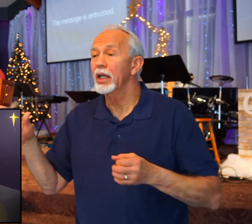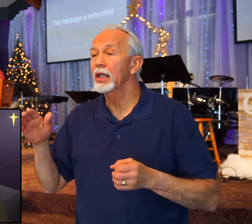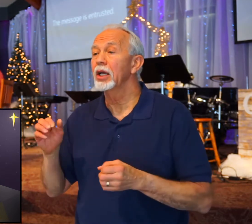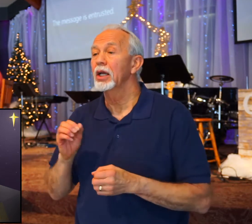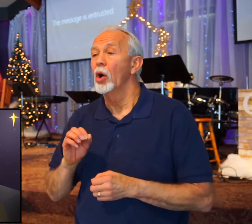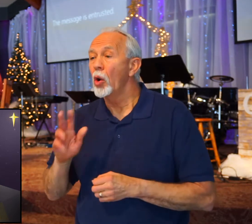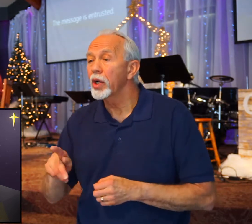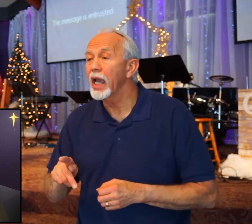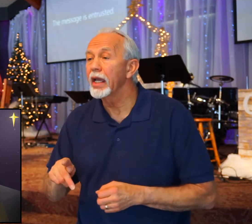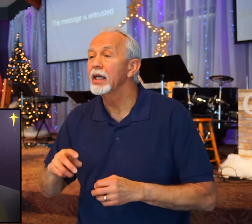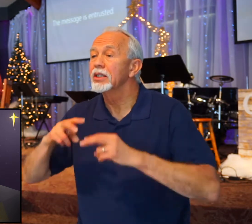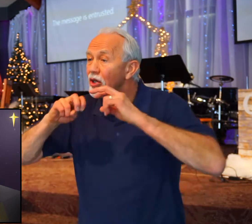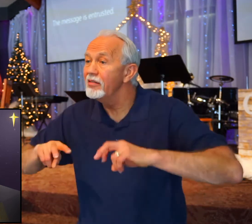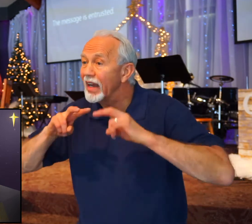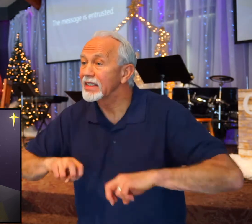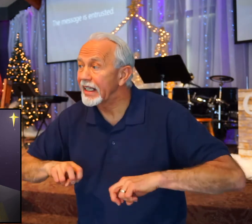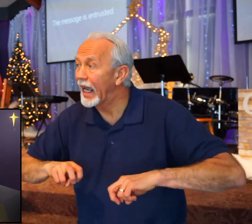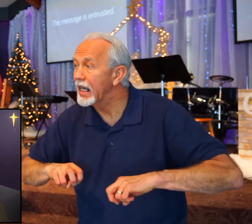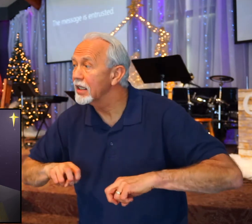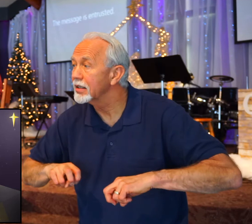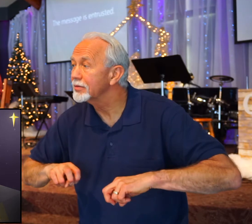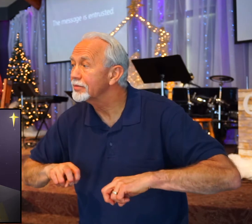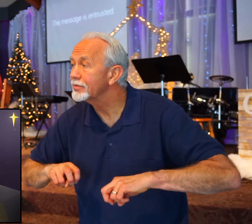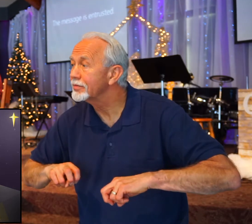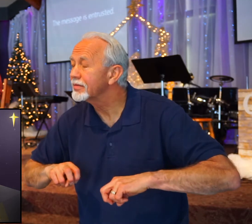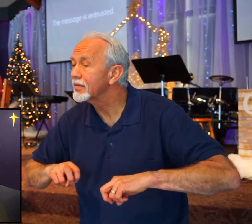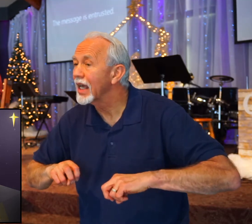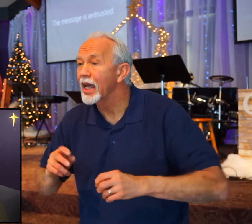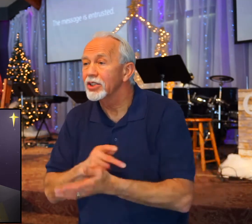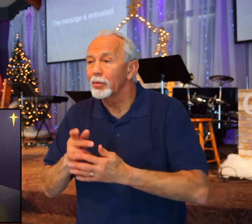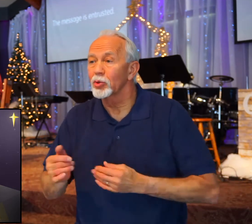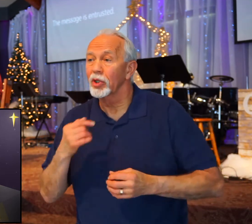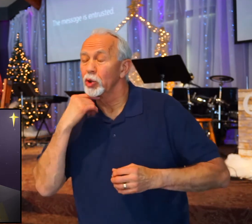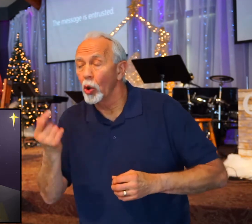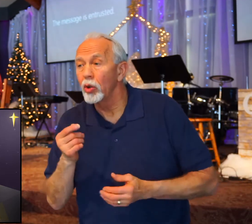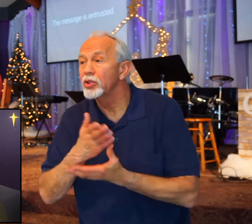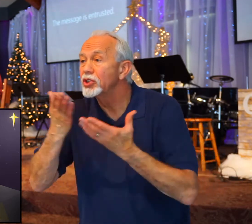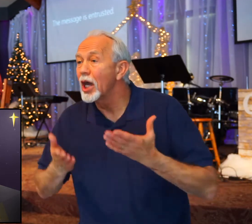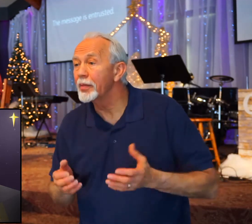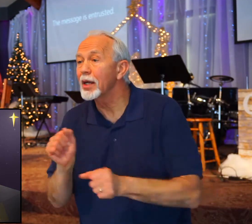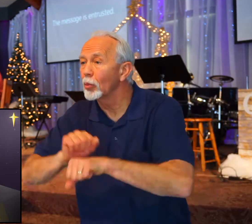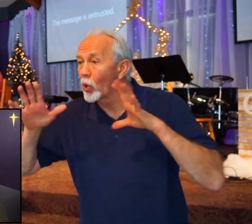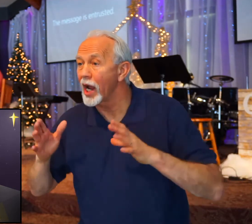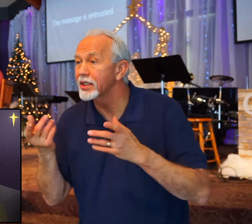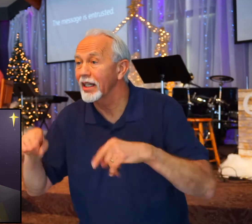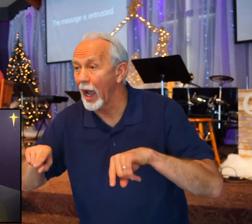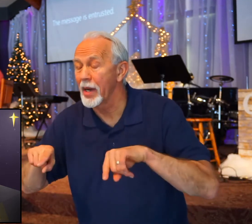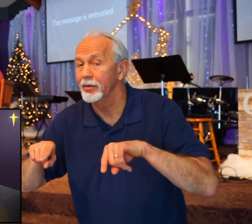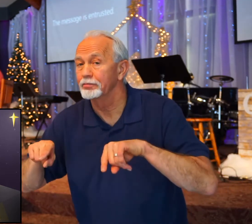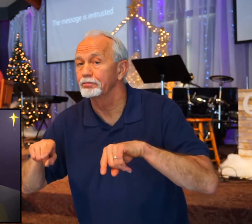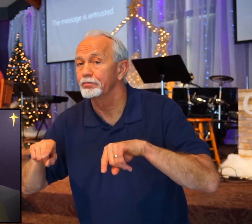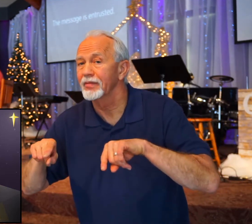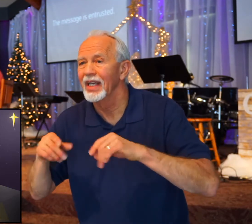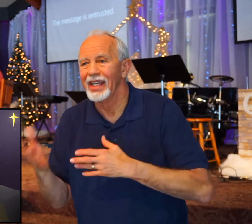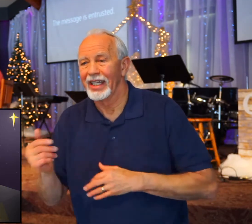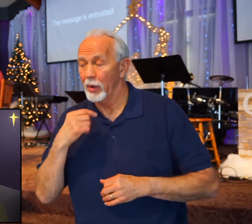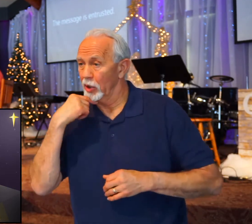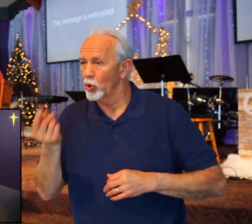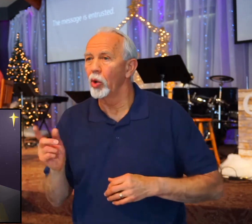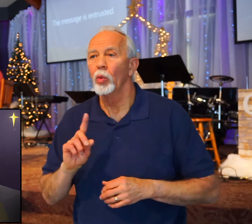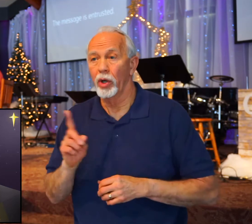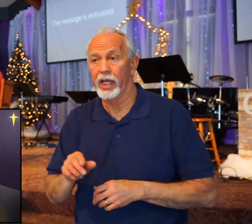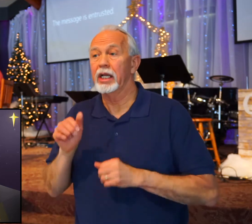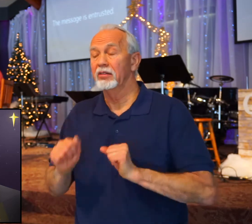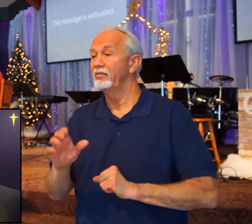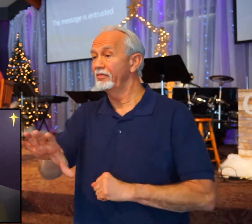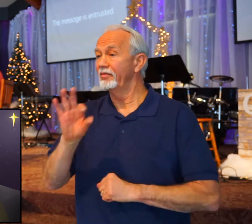to check things out. The shepherds were told that something miraculous had happened. They were told where they could